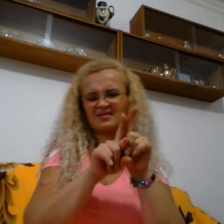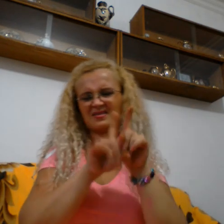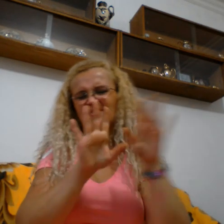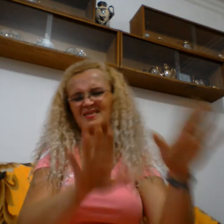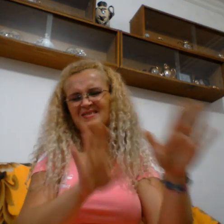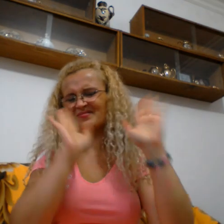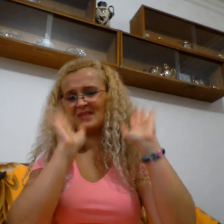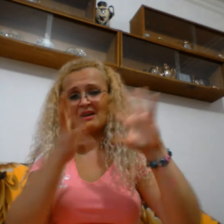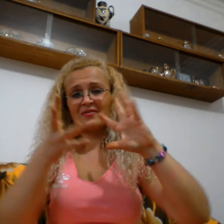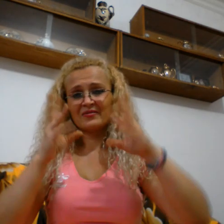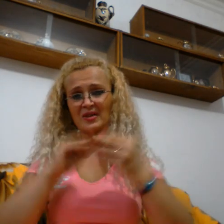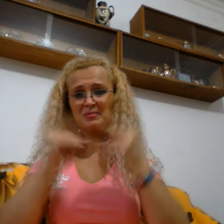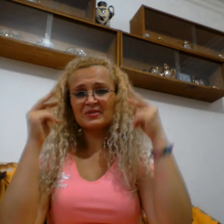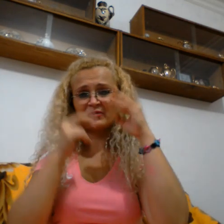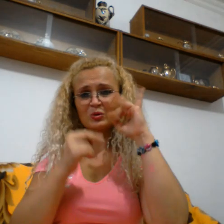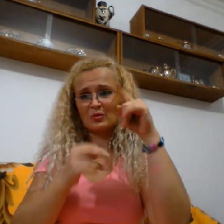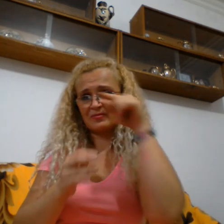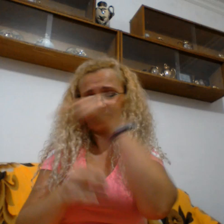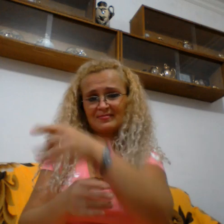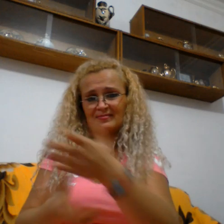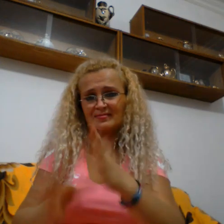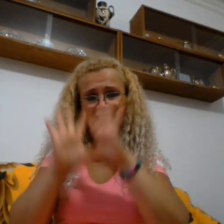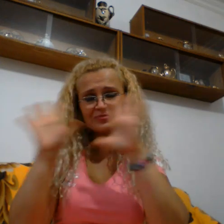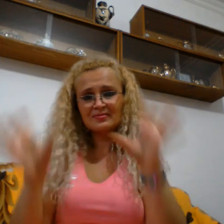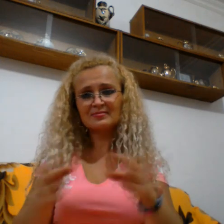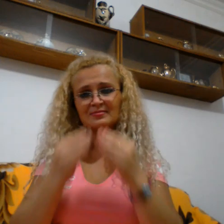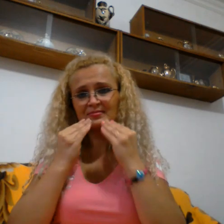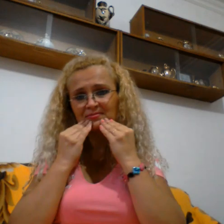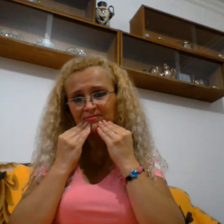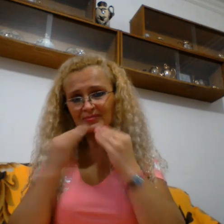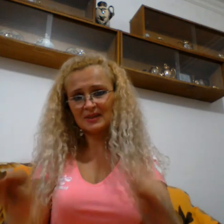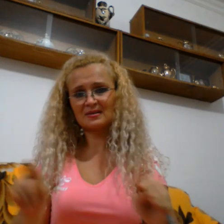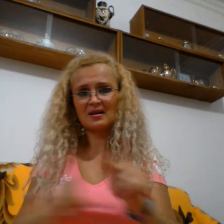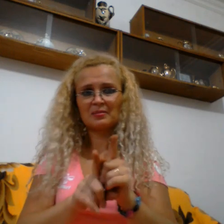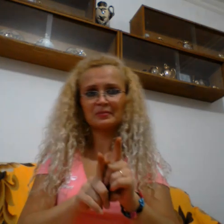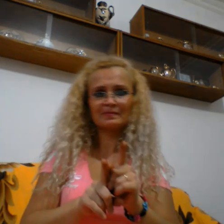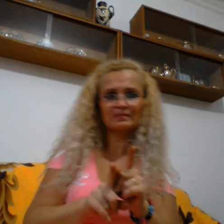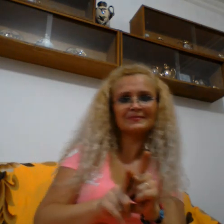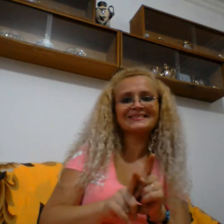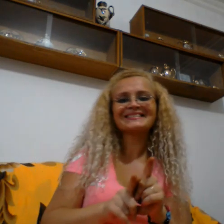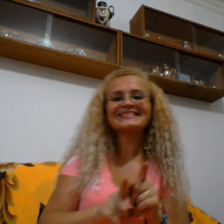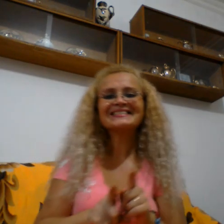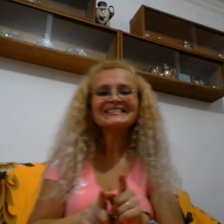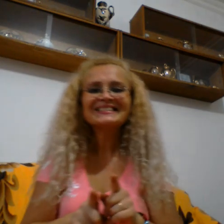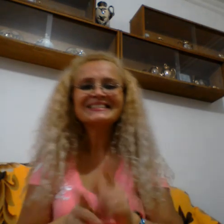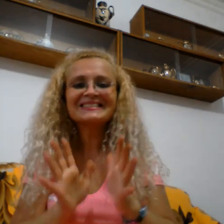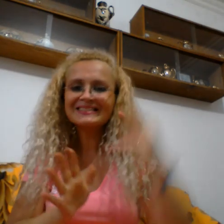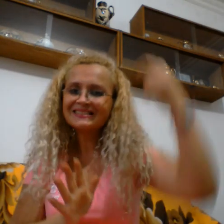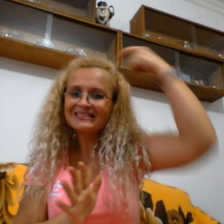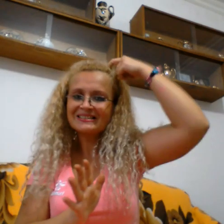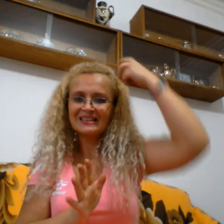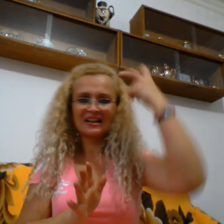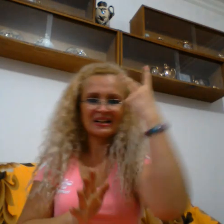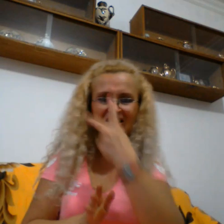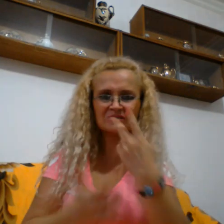And that again, the sit down with our own Lori Meggs talking to one of the investigators on this synthetic muscle experiment, which recently